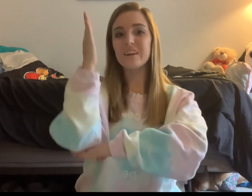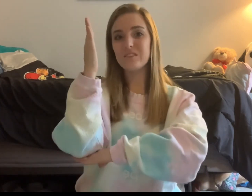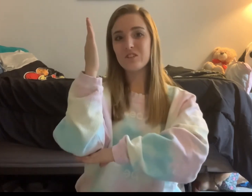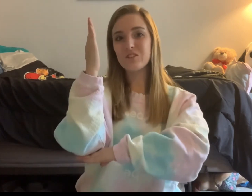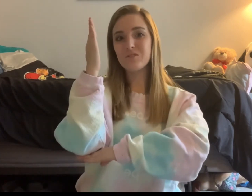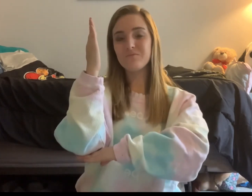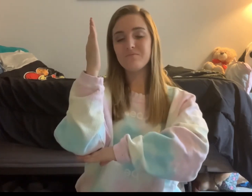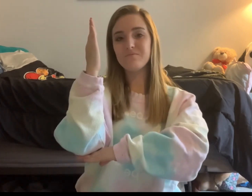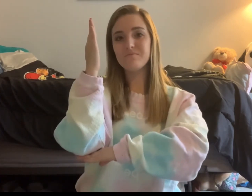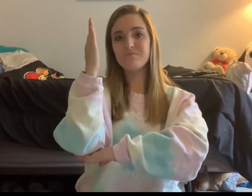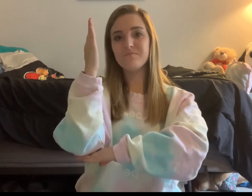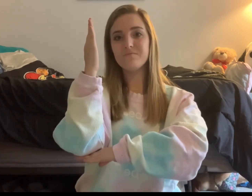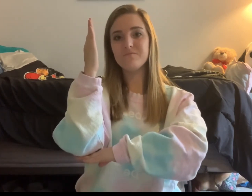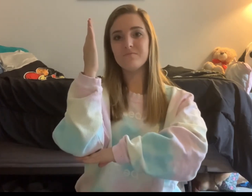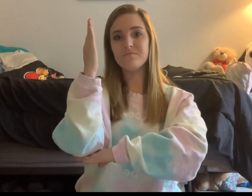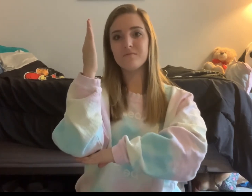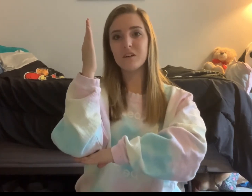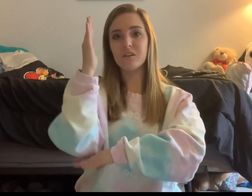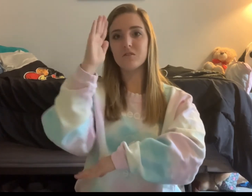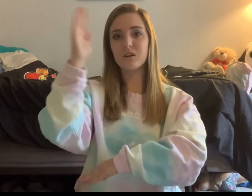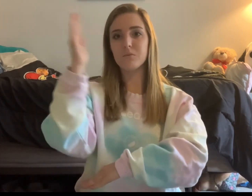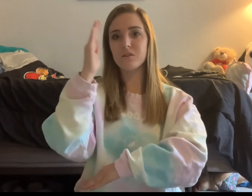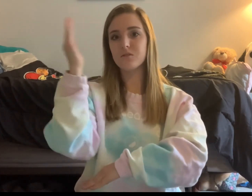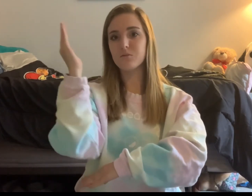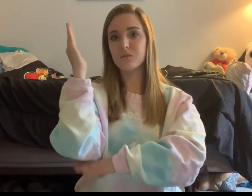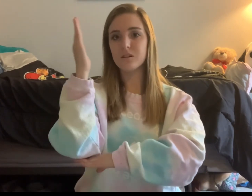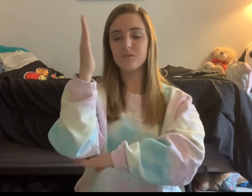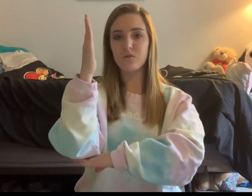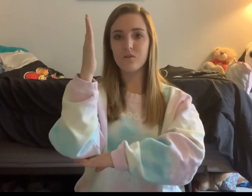Lunch. Again, your dominant is the one that's vertical.